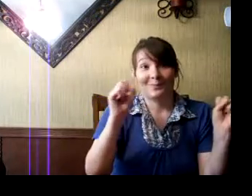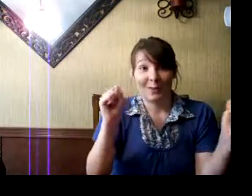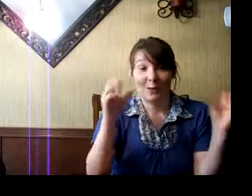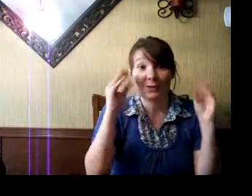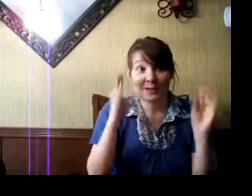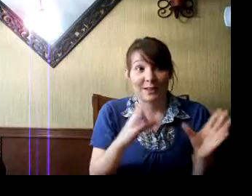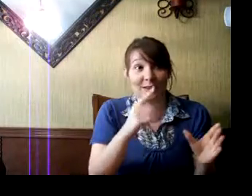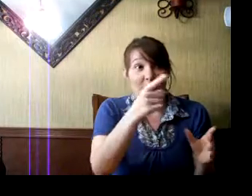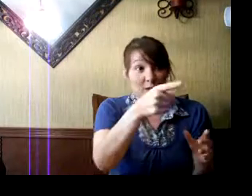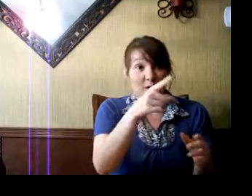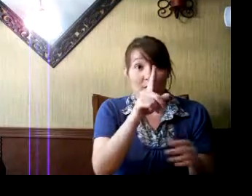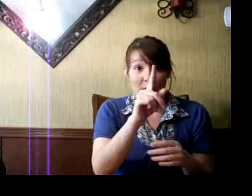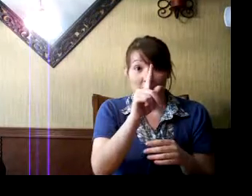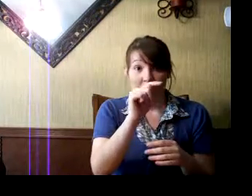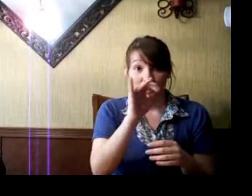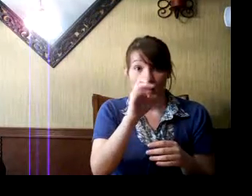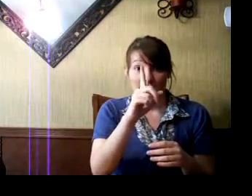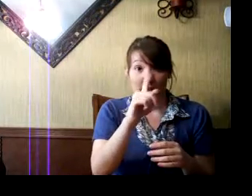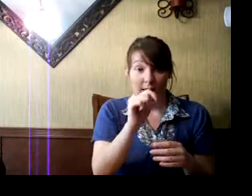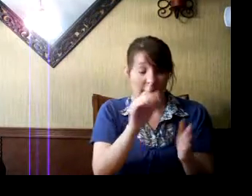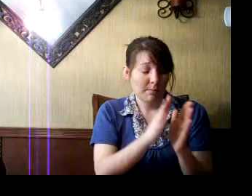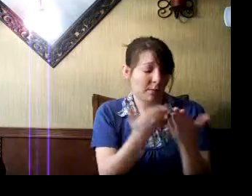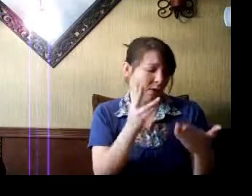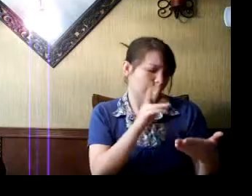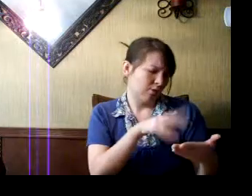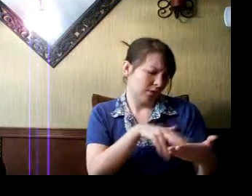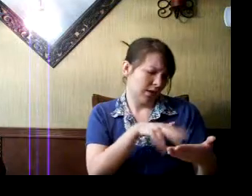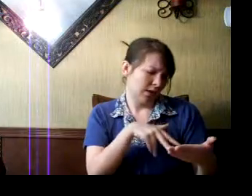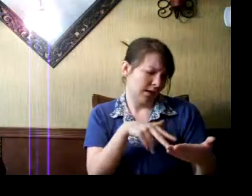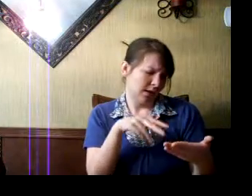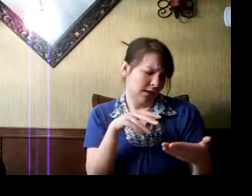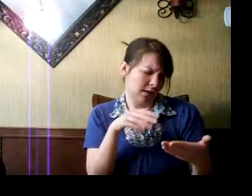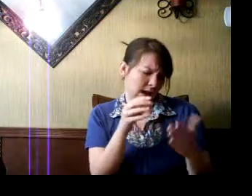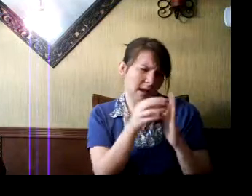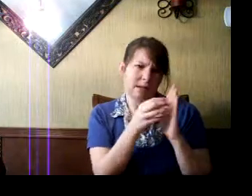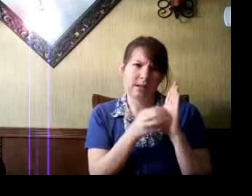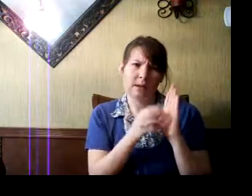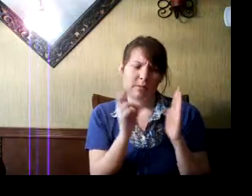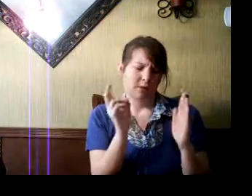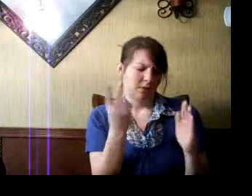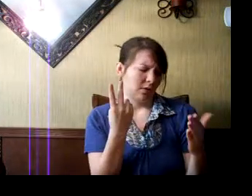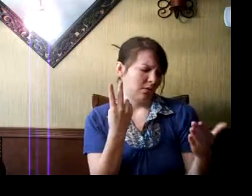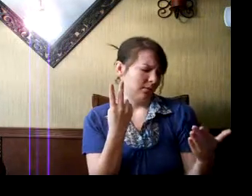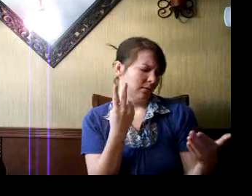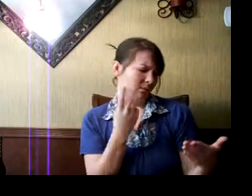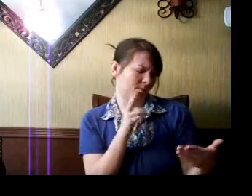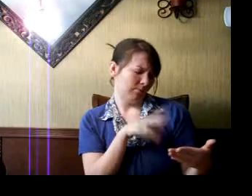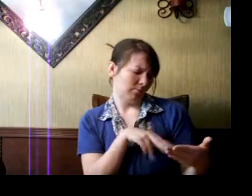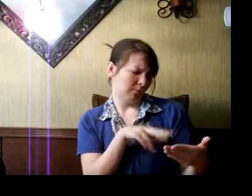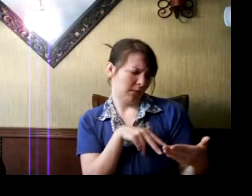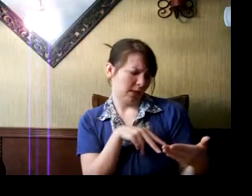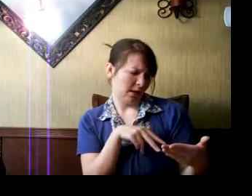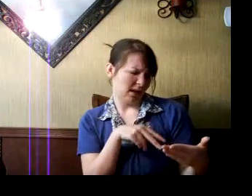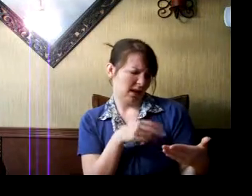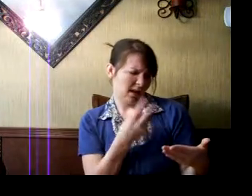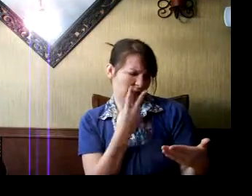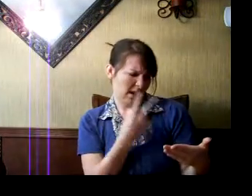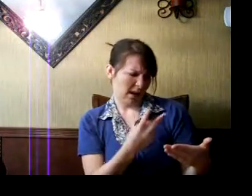you. And here we are in Chapter 2. And in Chapter 2, there are many graphs and charts. The